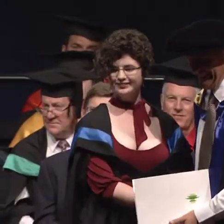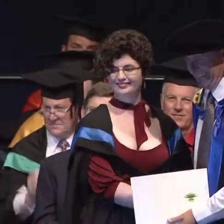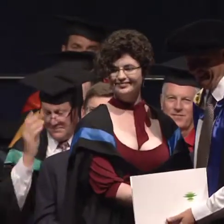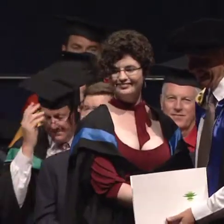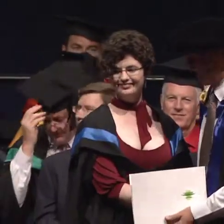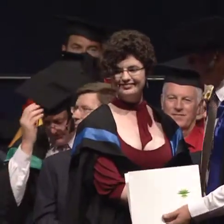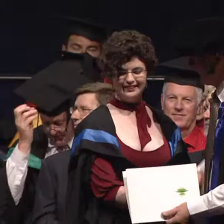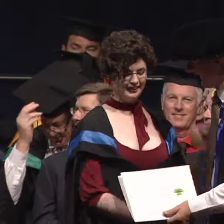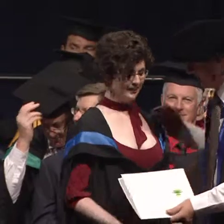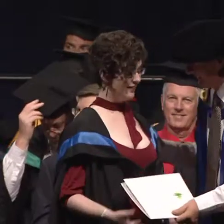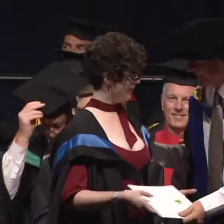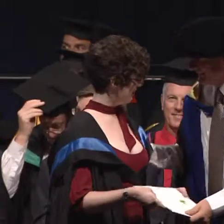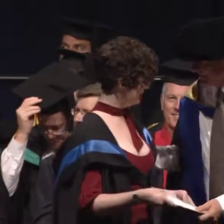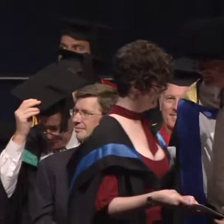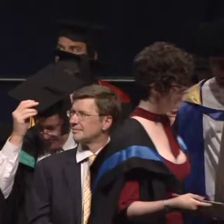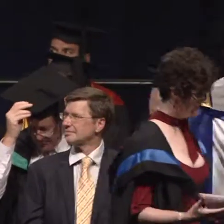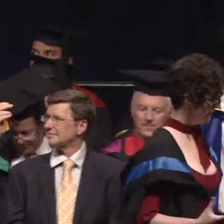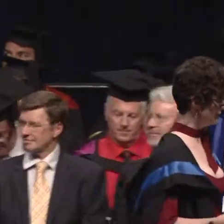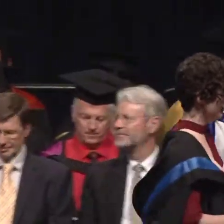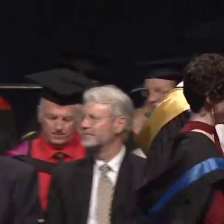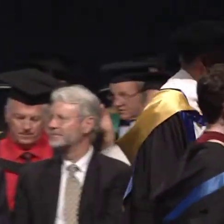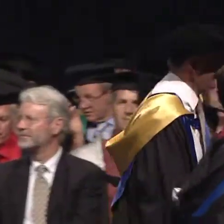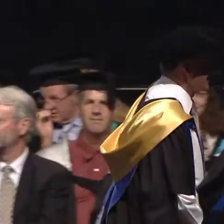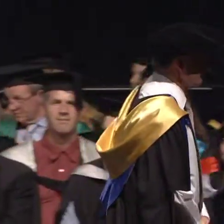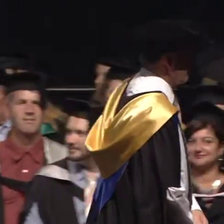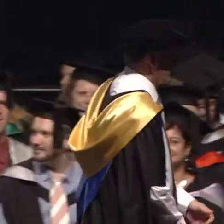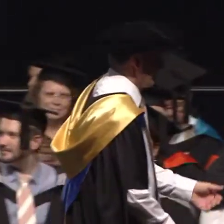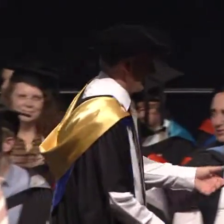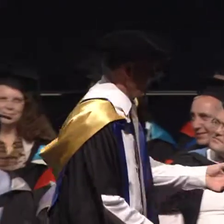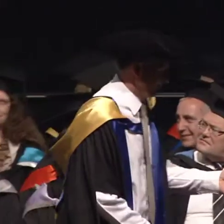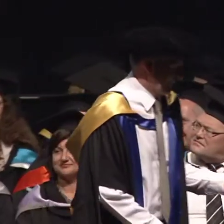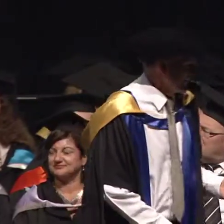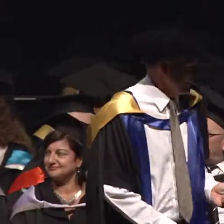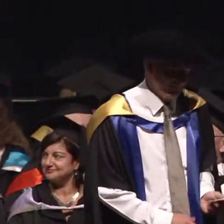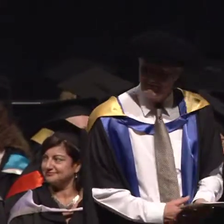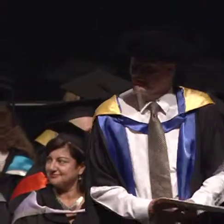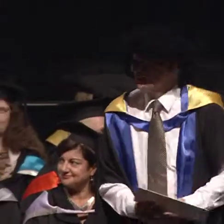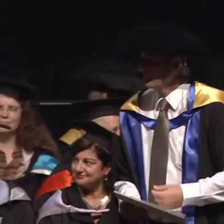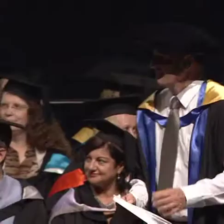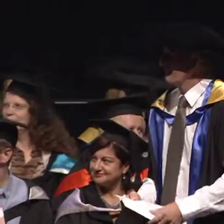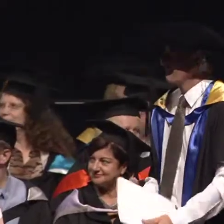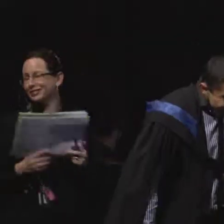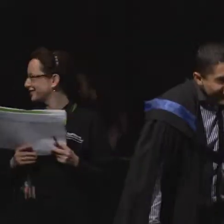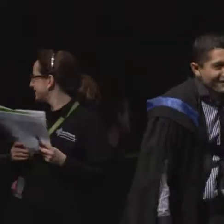I present to you the graduates for the Diploma of Management. Anwar Ahat.